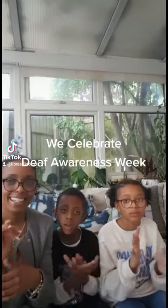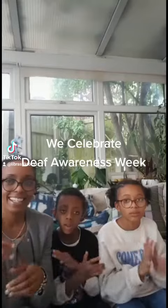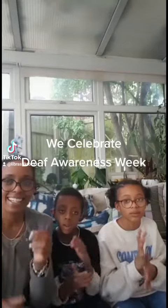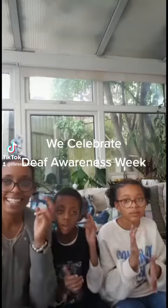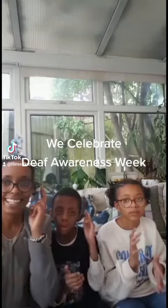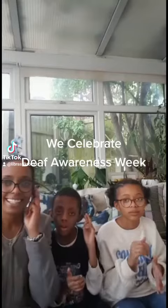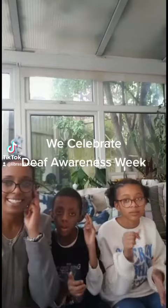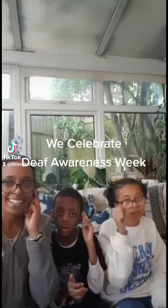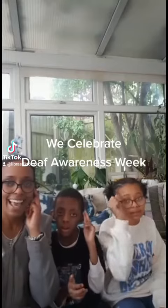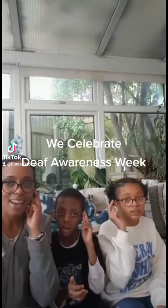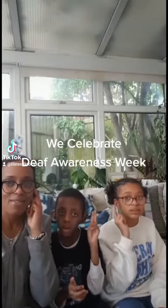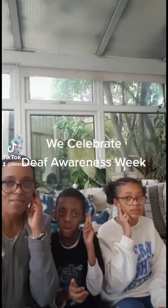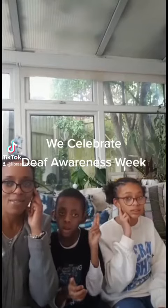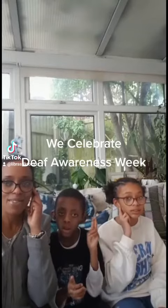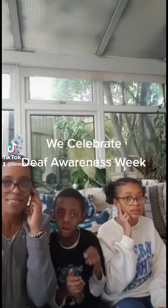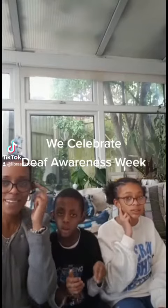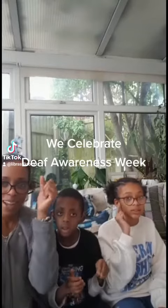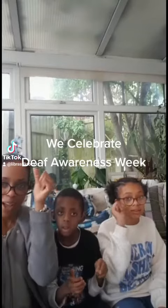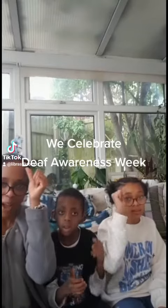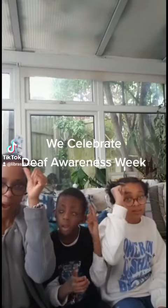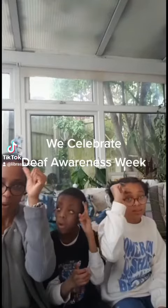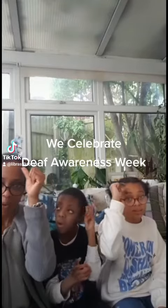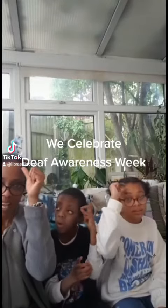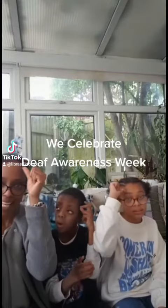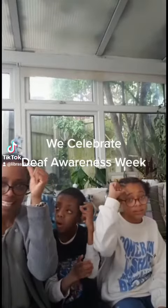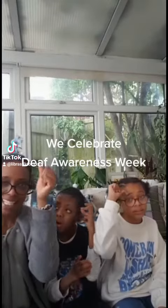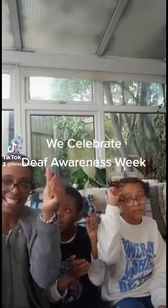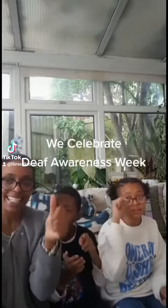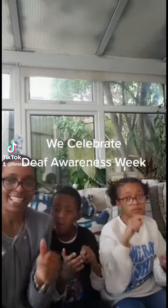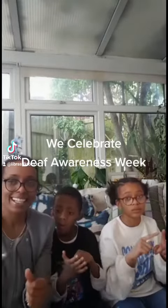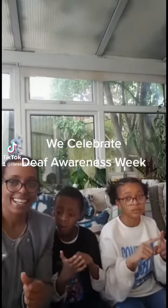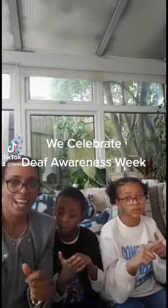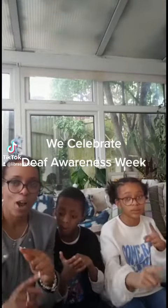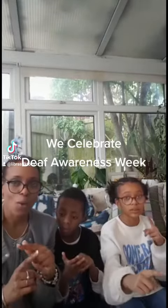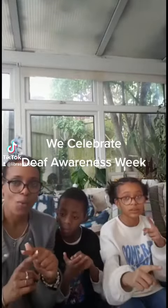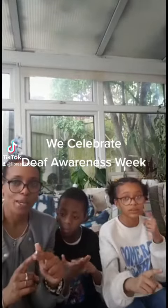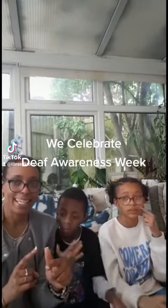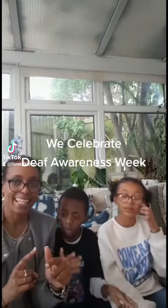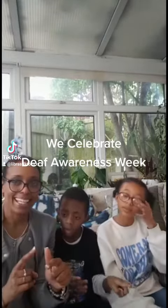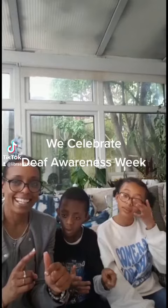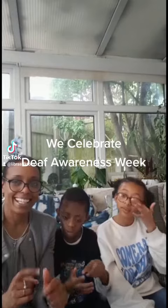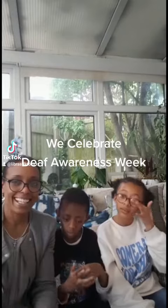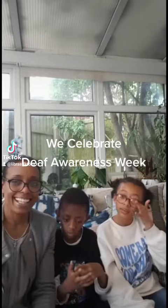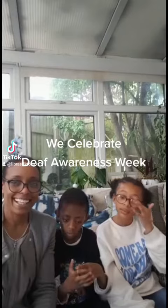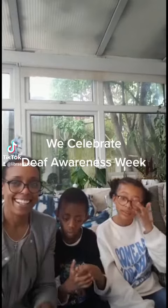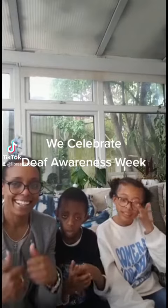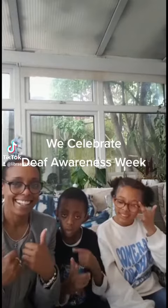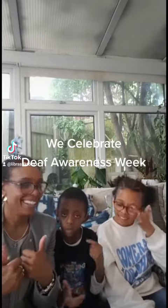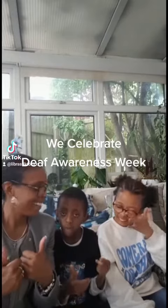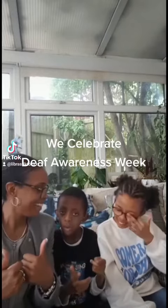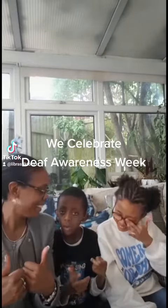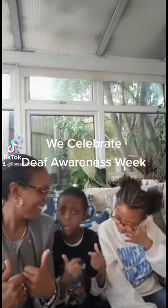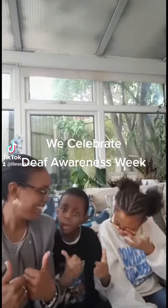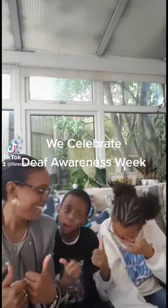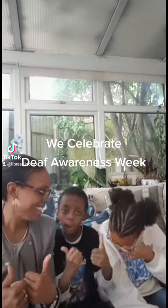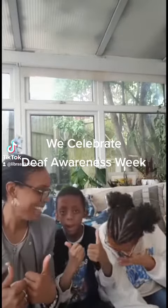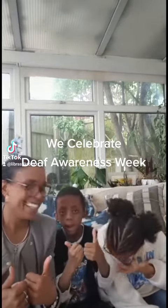I am brave, I am cruel, I am cruel, I make a beat, this is me Look out, here